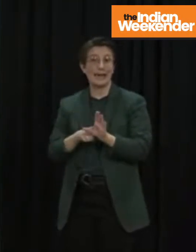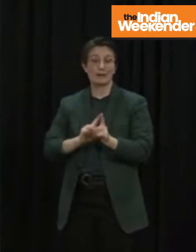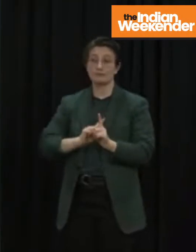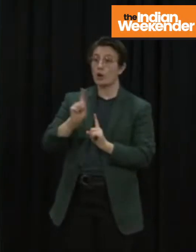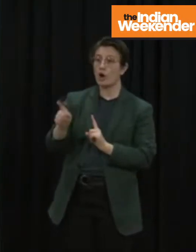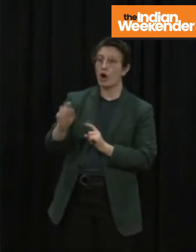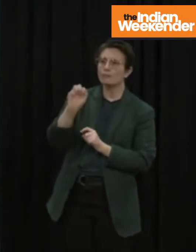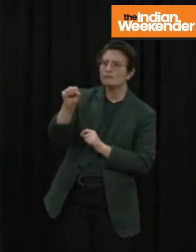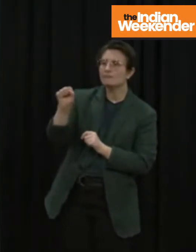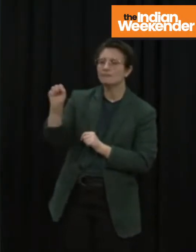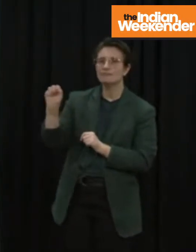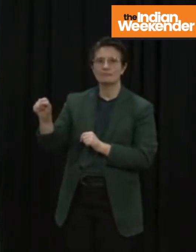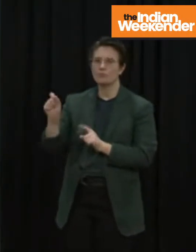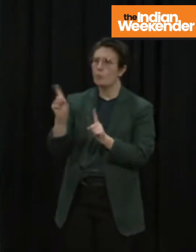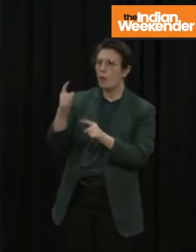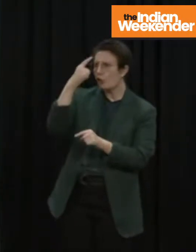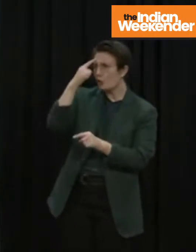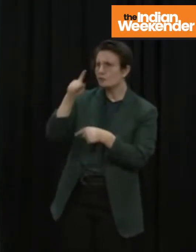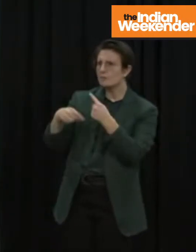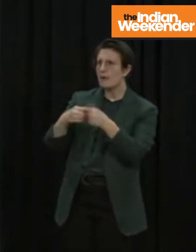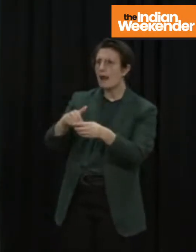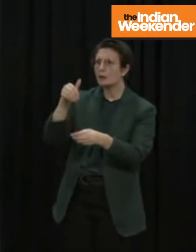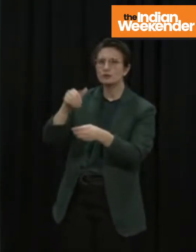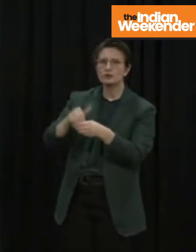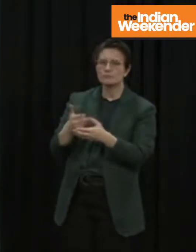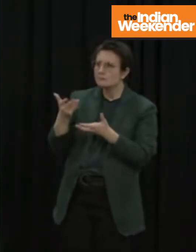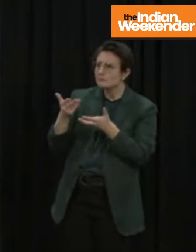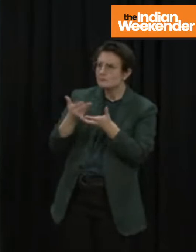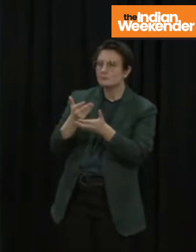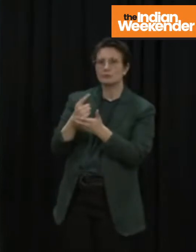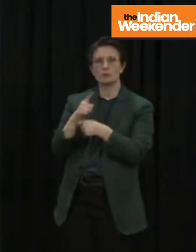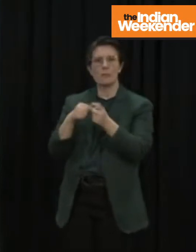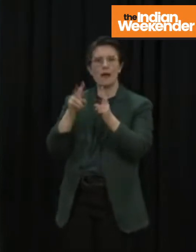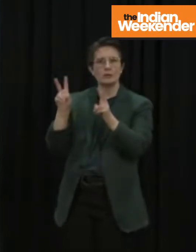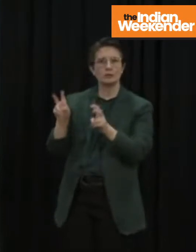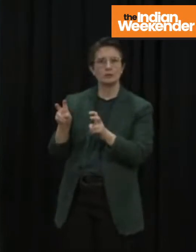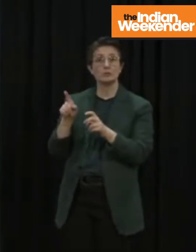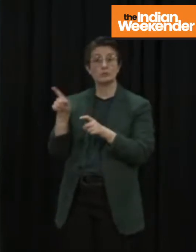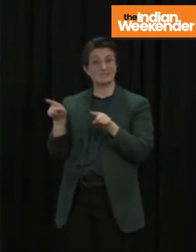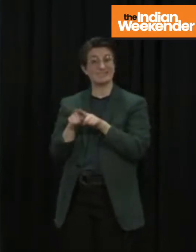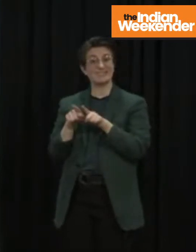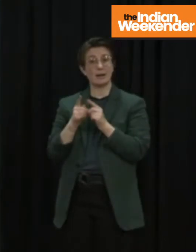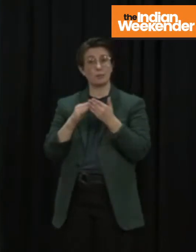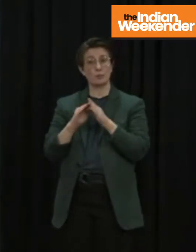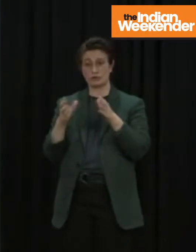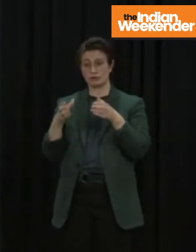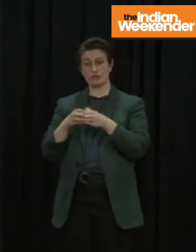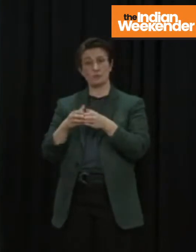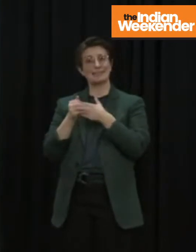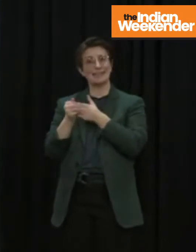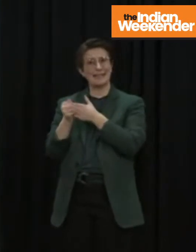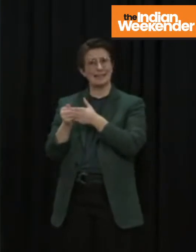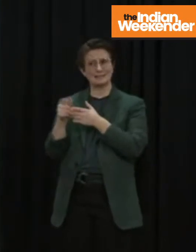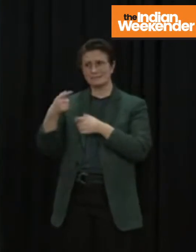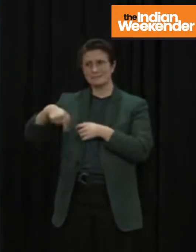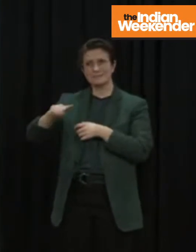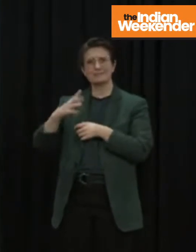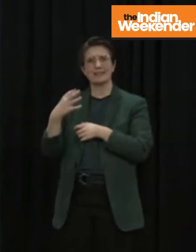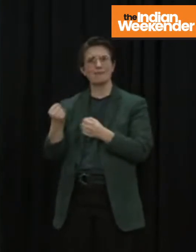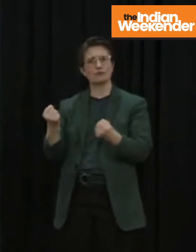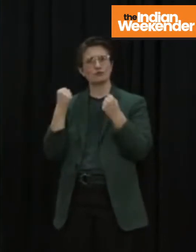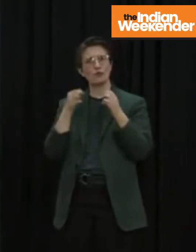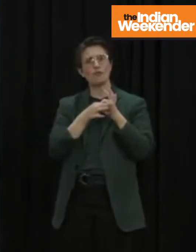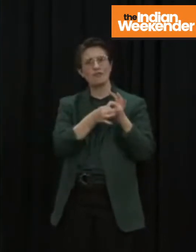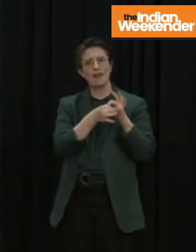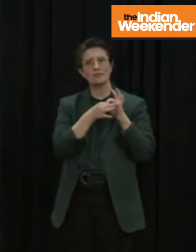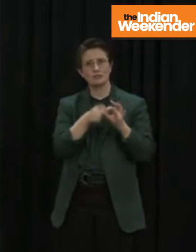do similar things, but there are community groups who have really good, rich connections into those communities, and we're asking them to contribute to the nationwide